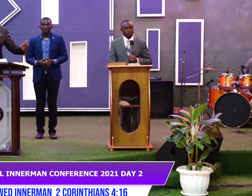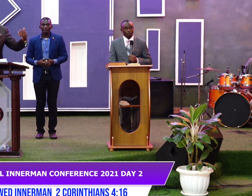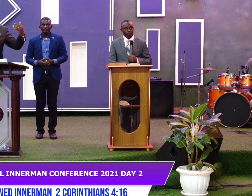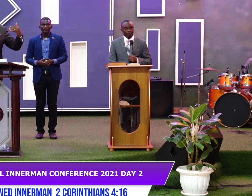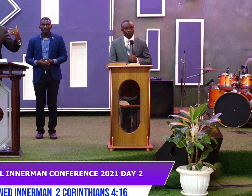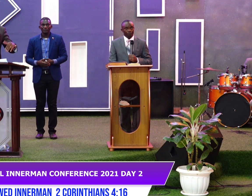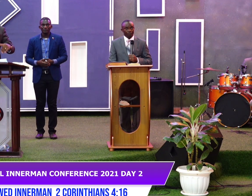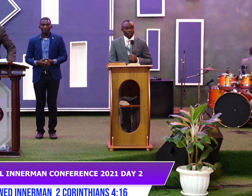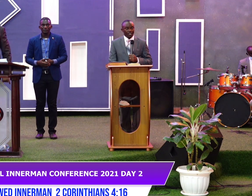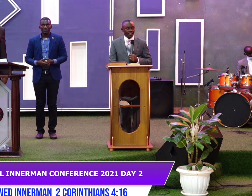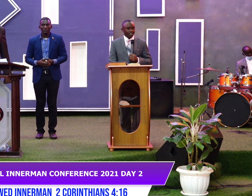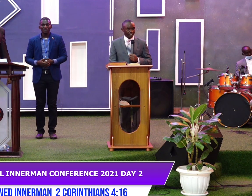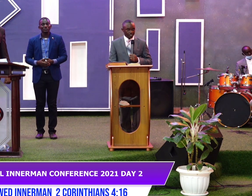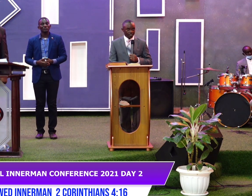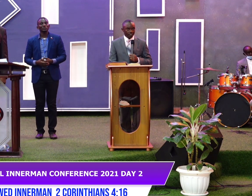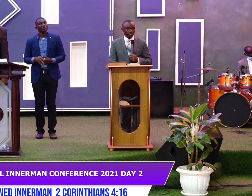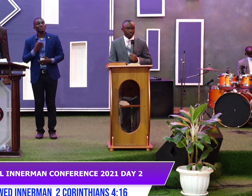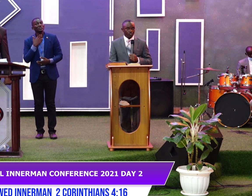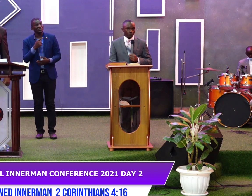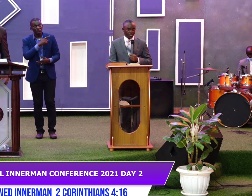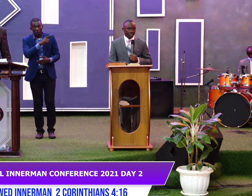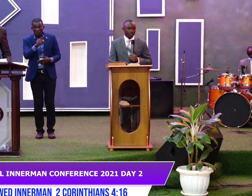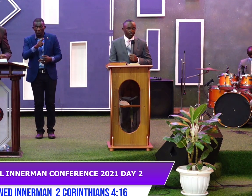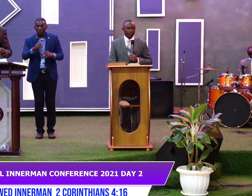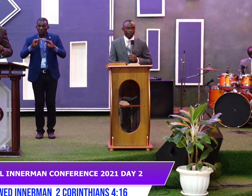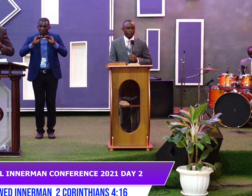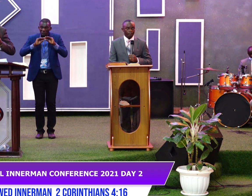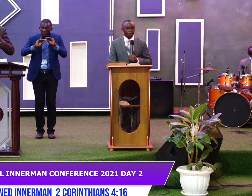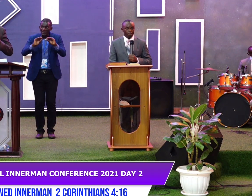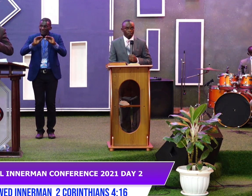Chitwalo kwetendeka. It takes training.